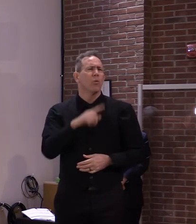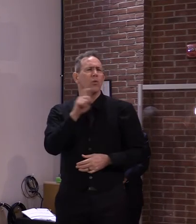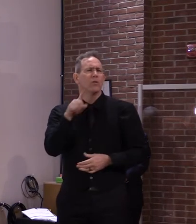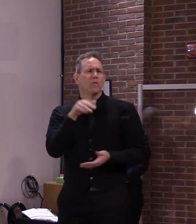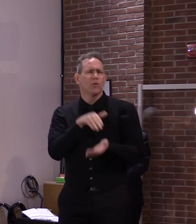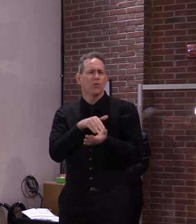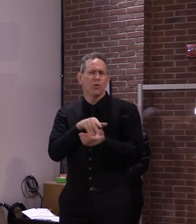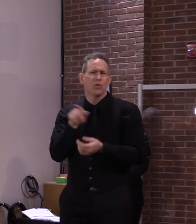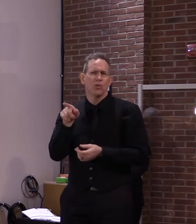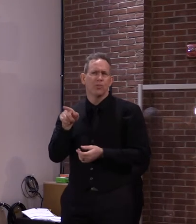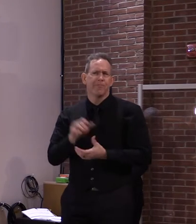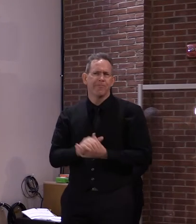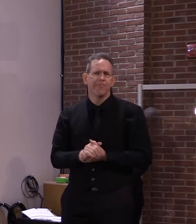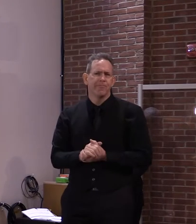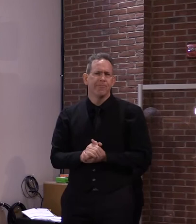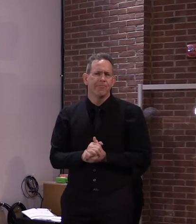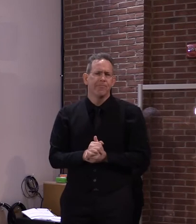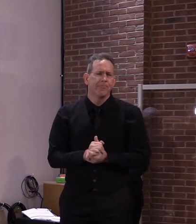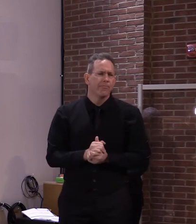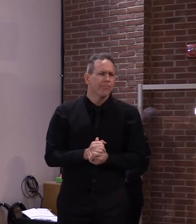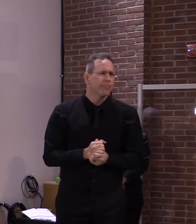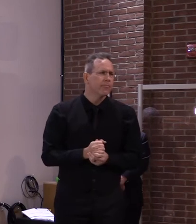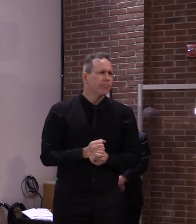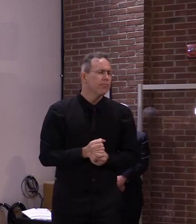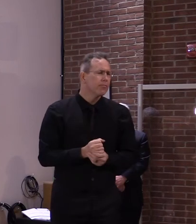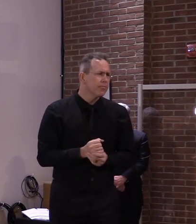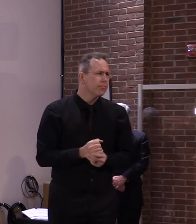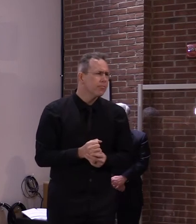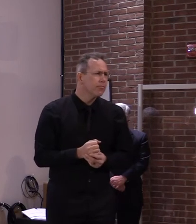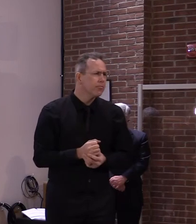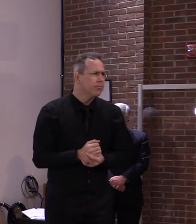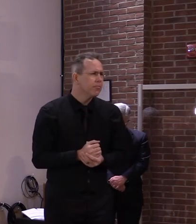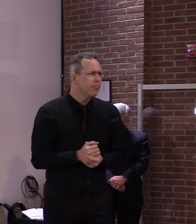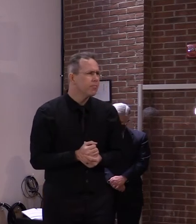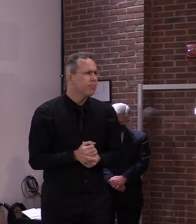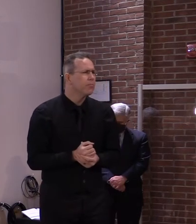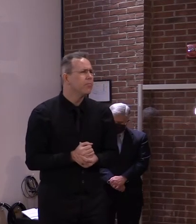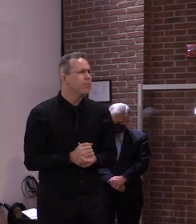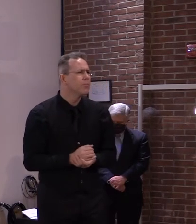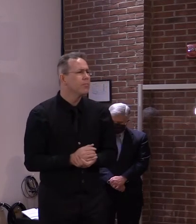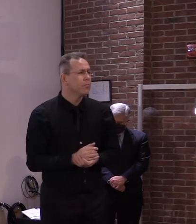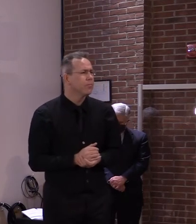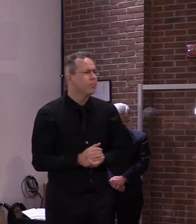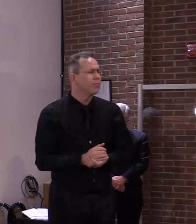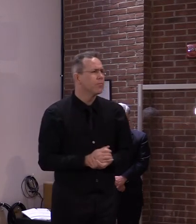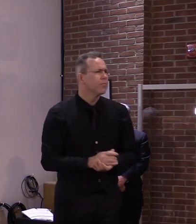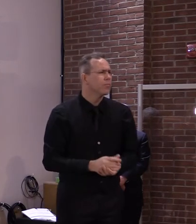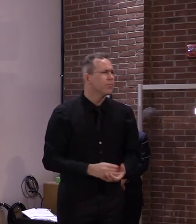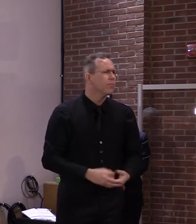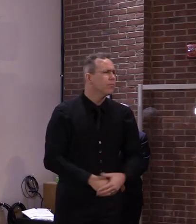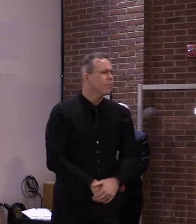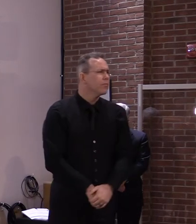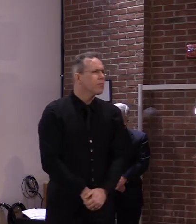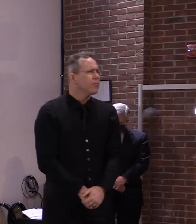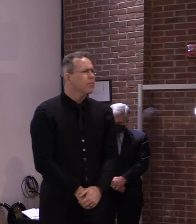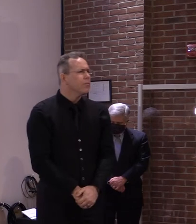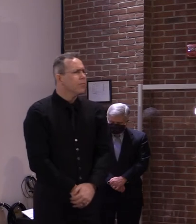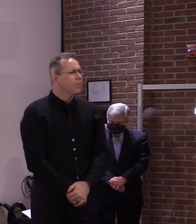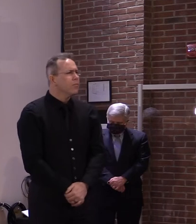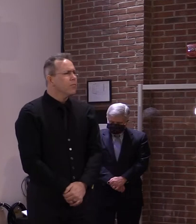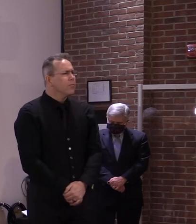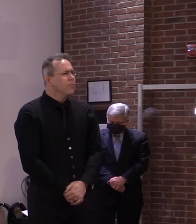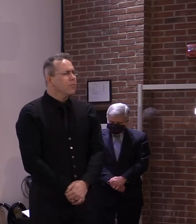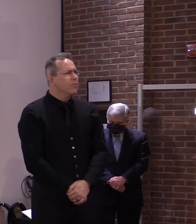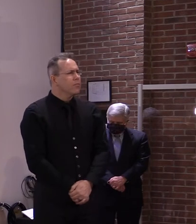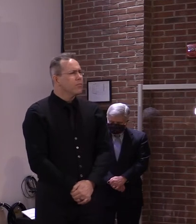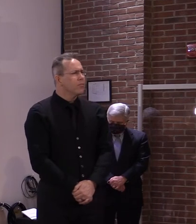i went to visit my doctor yesterday and uh instead of talking entirely about my